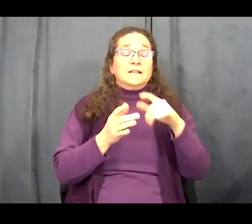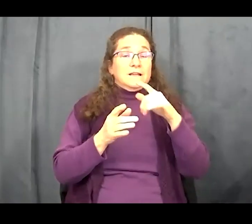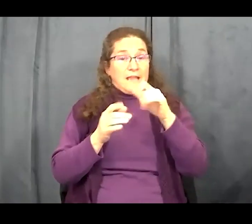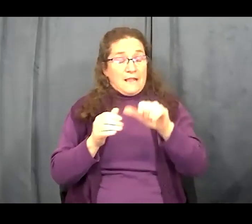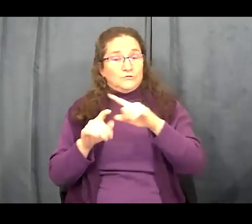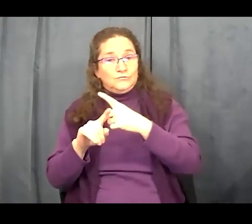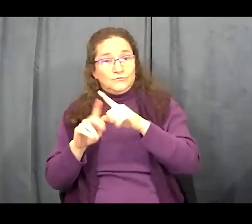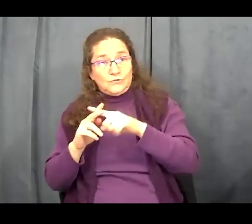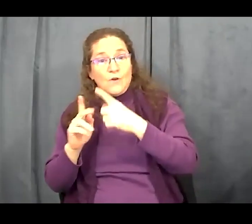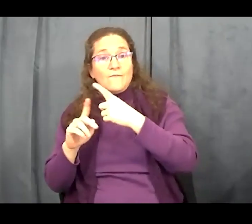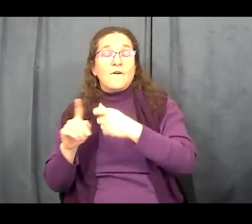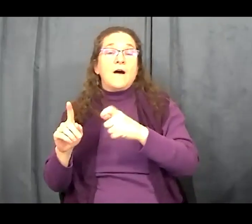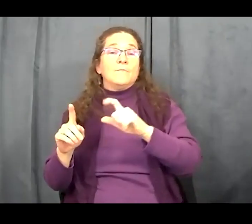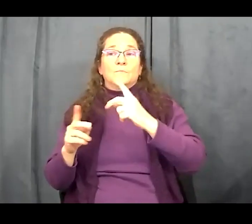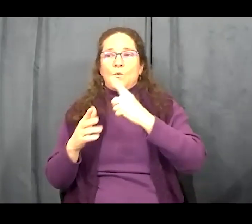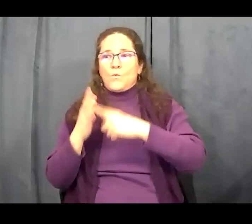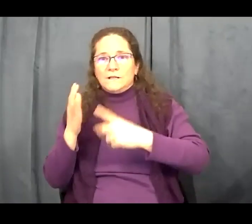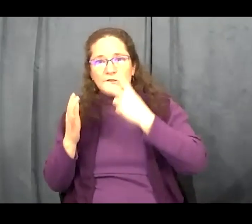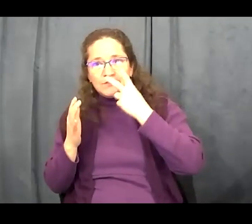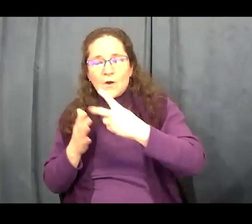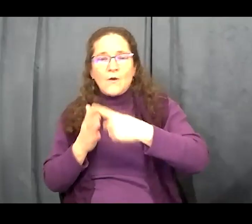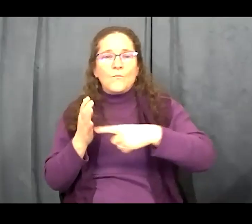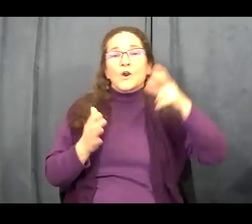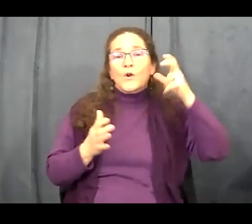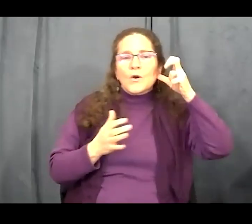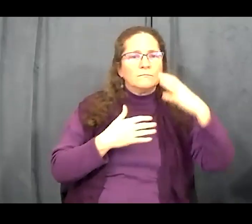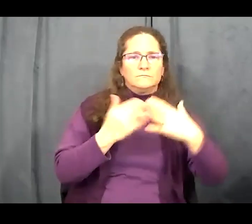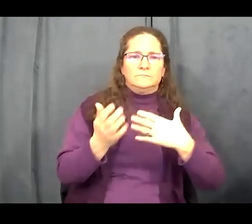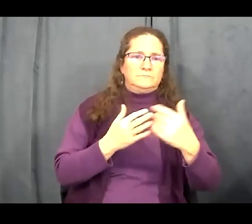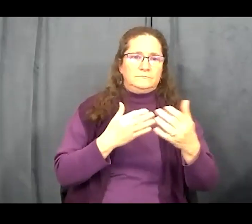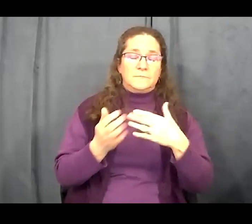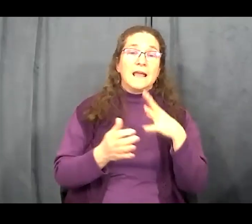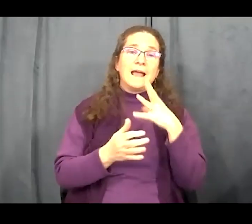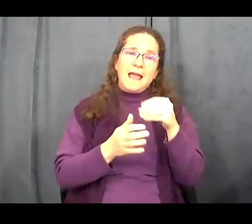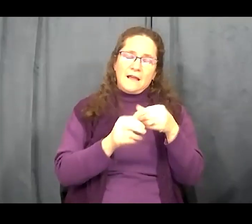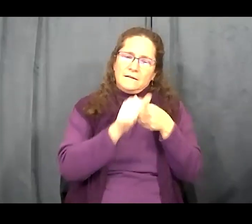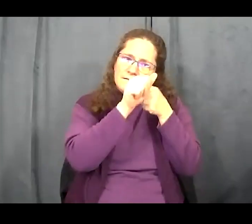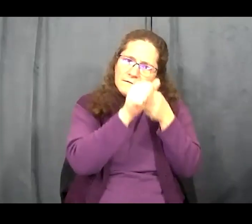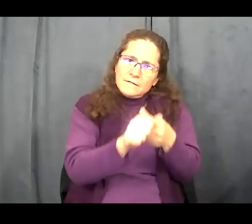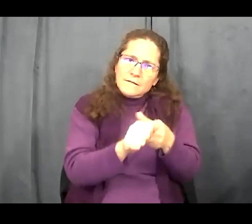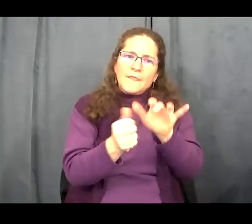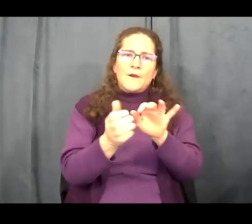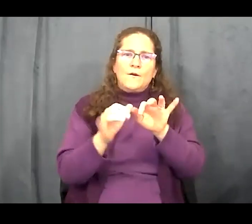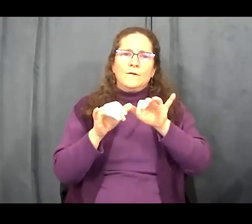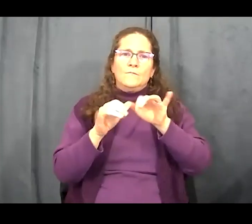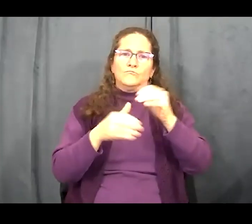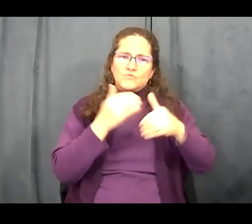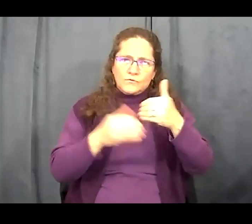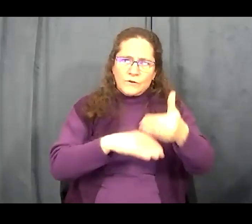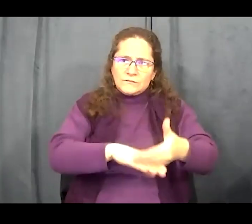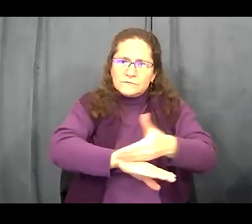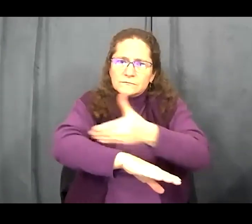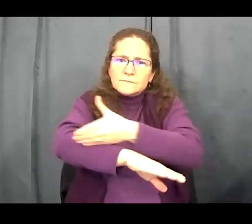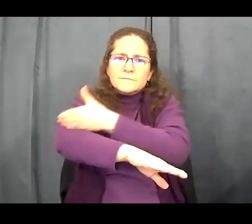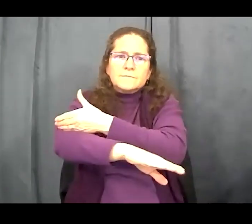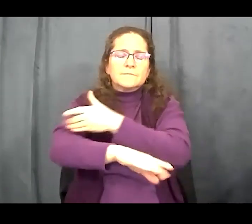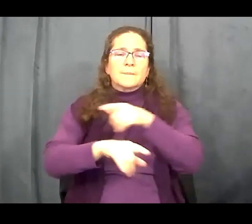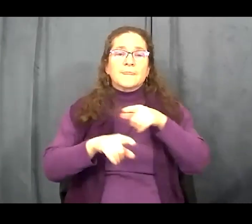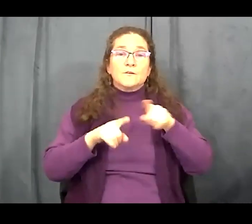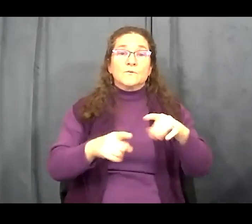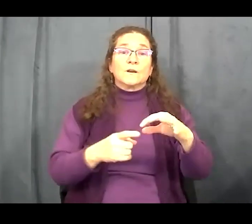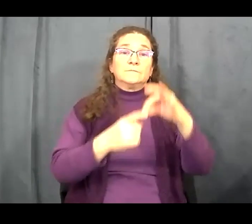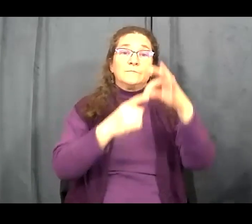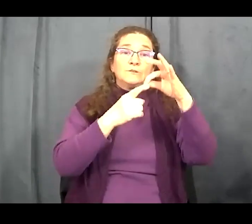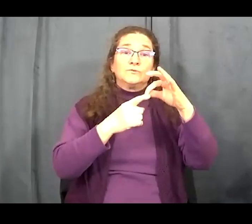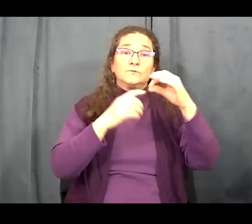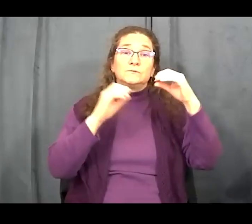track student progress to determine which chain works best for the child during specialized language instructional session.